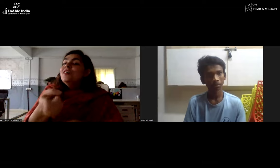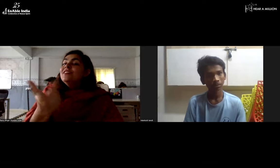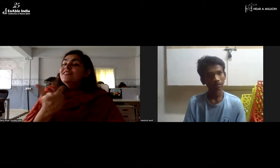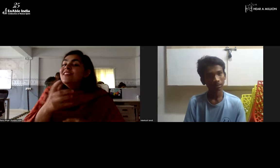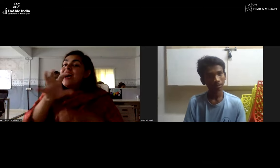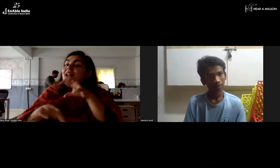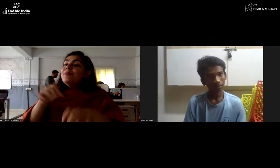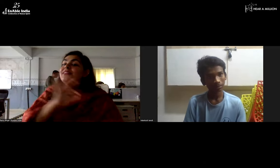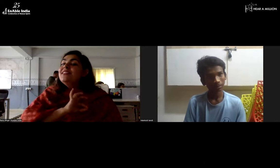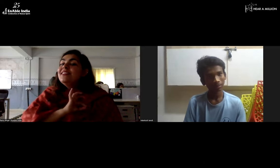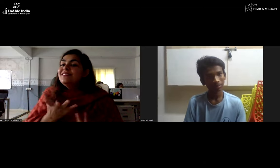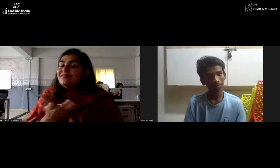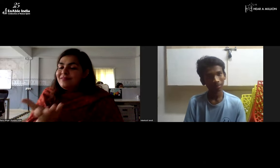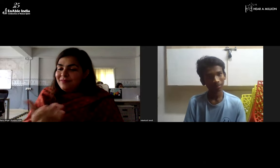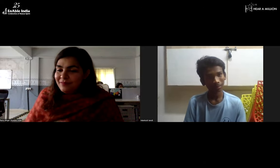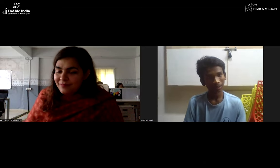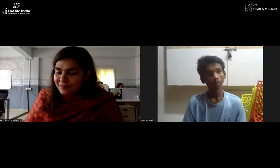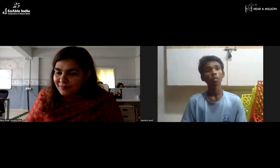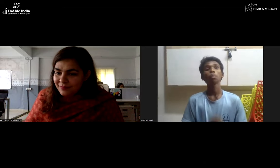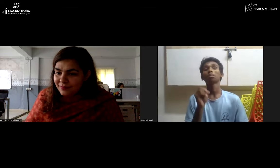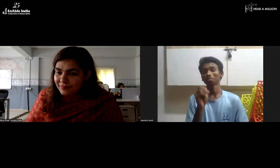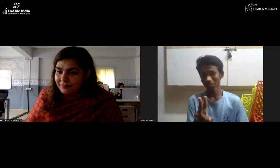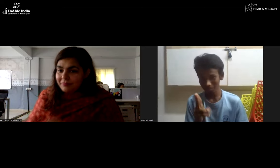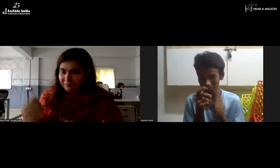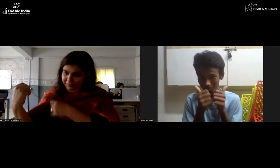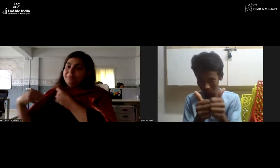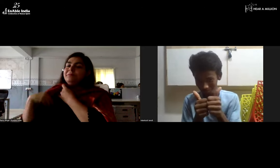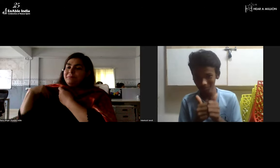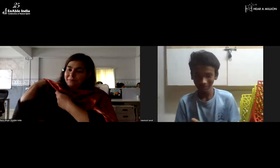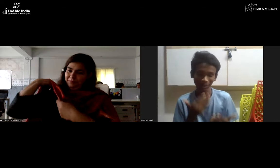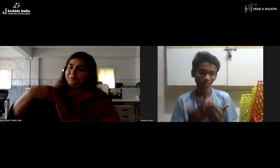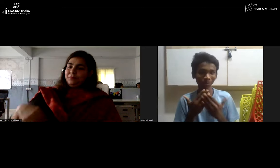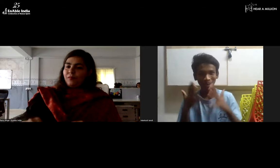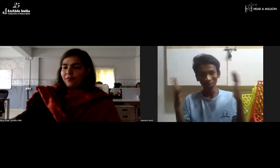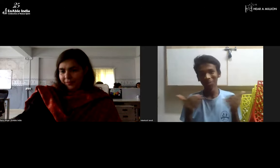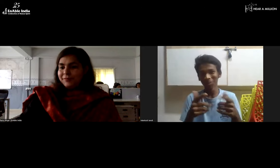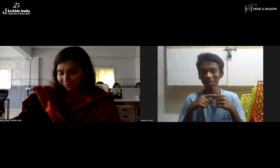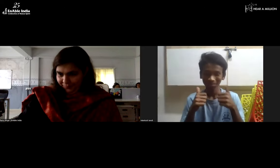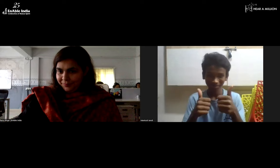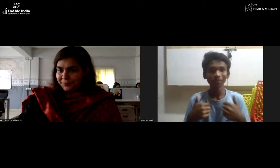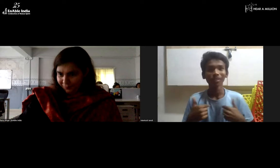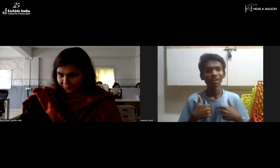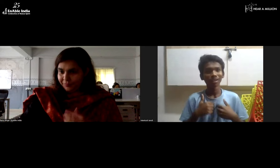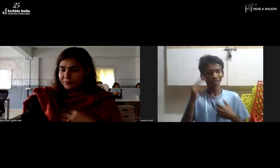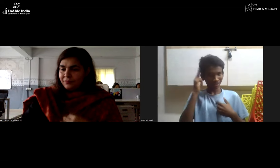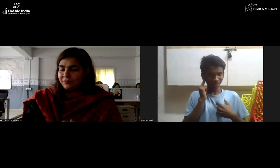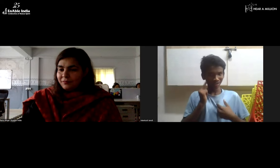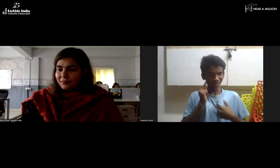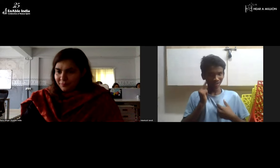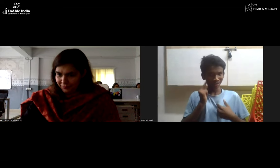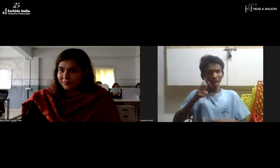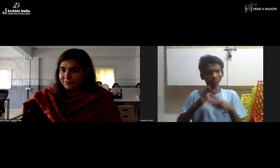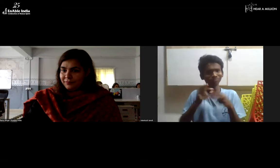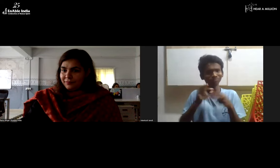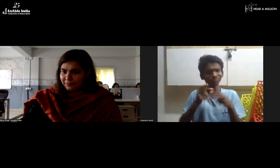to education, I wouldn't have been motivated. I would have just sitting idle. But my brain, my cognitive development still happens, and they give us homework